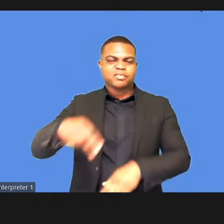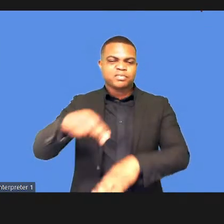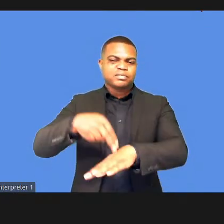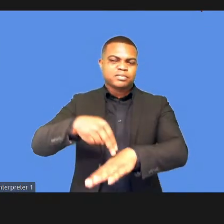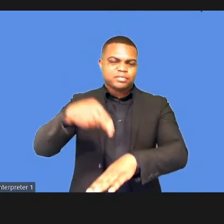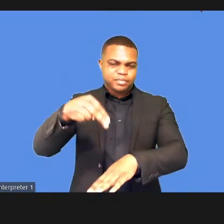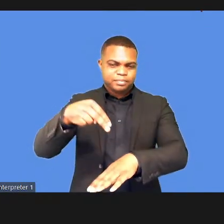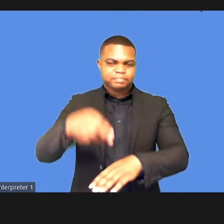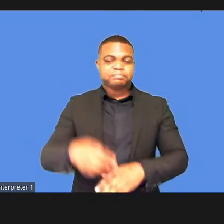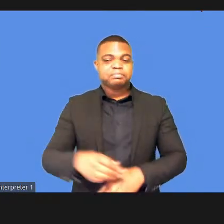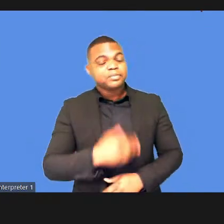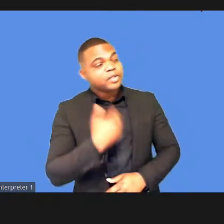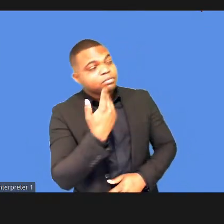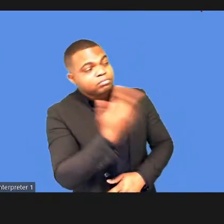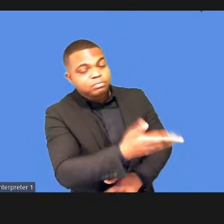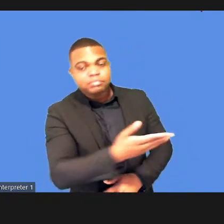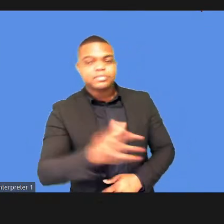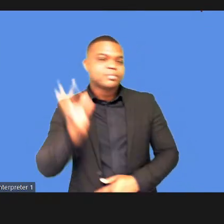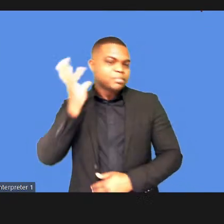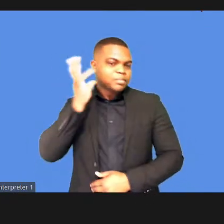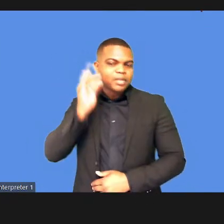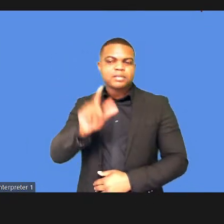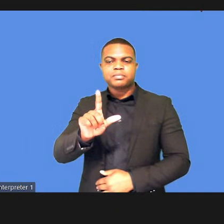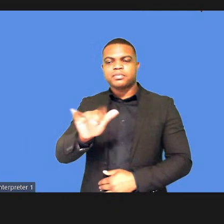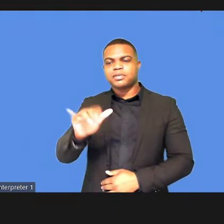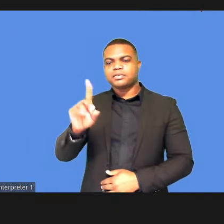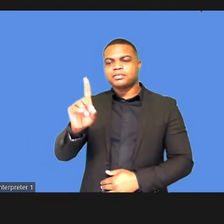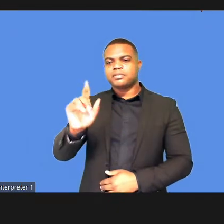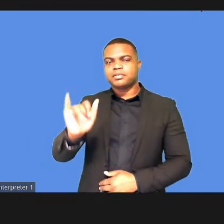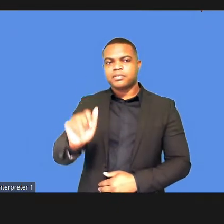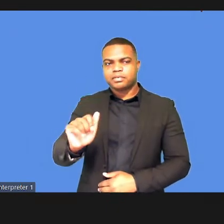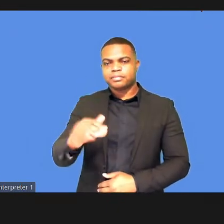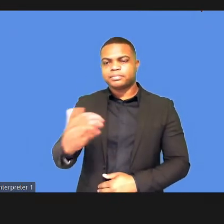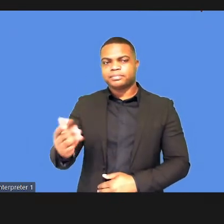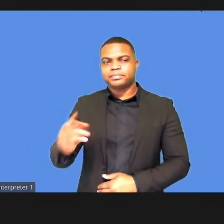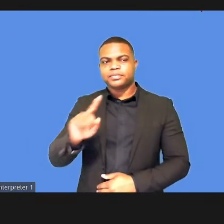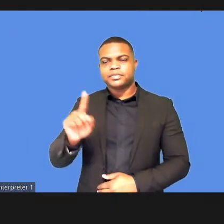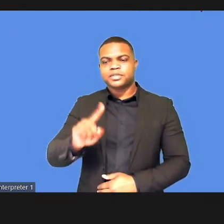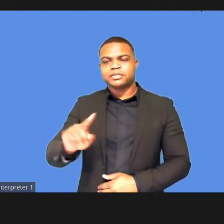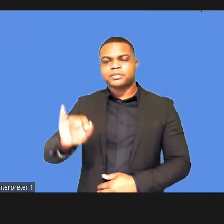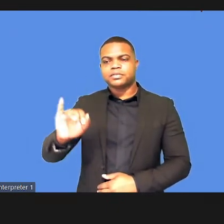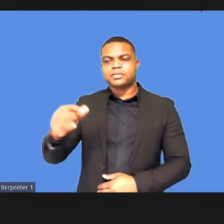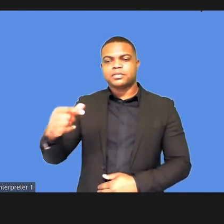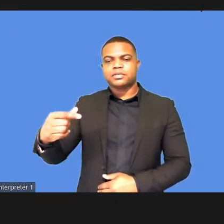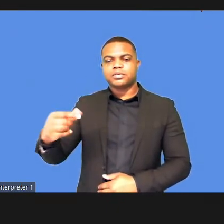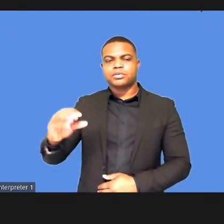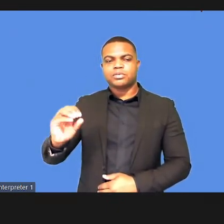Director for Eastern and Southern Africa Regional Office. You're welcome, Madam.